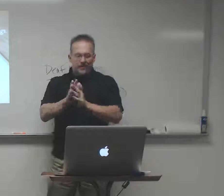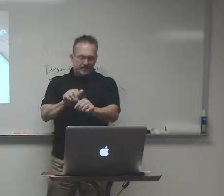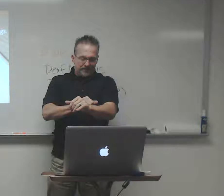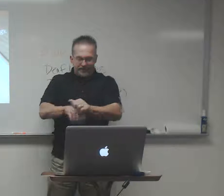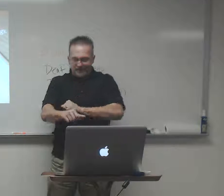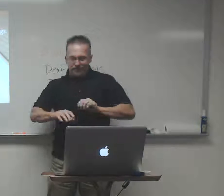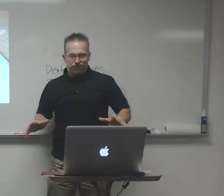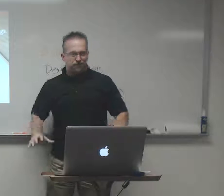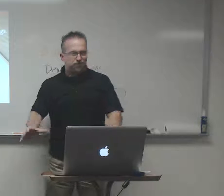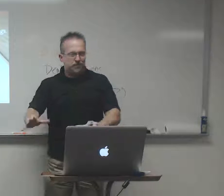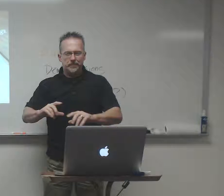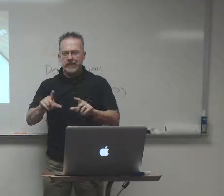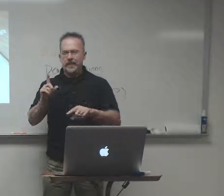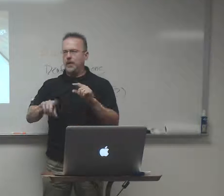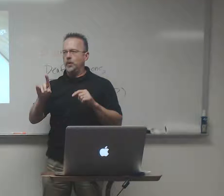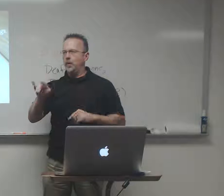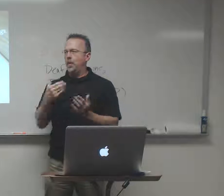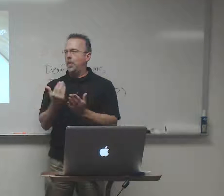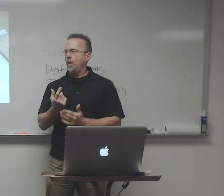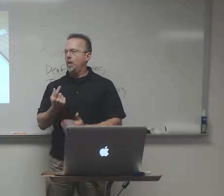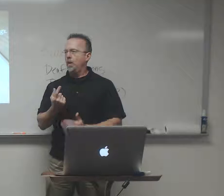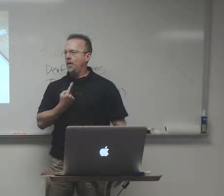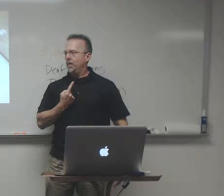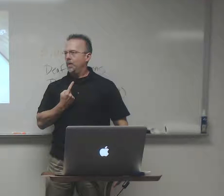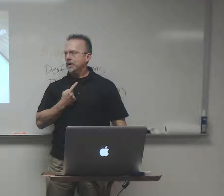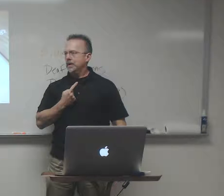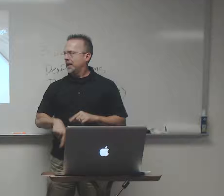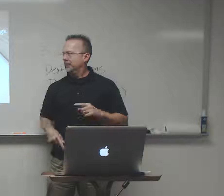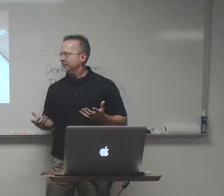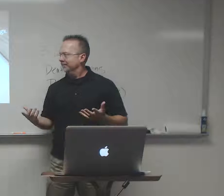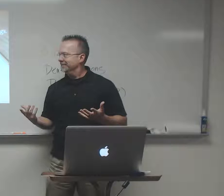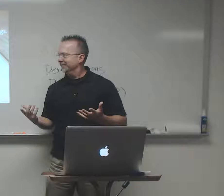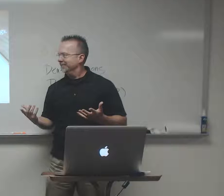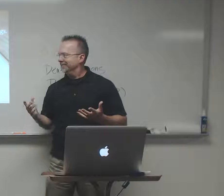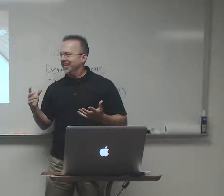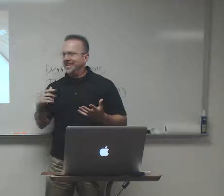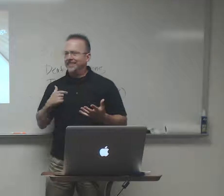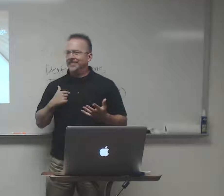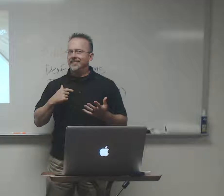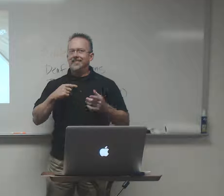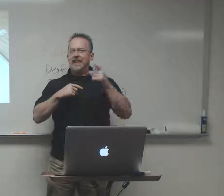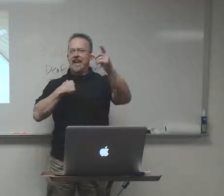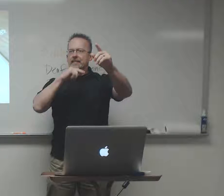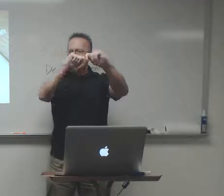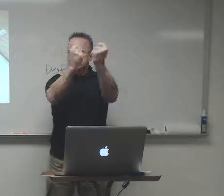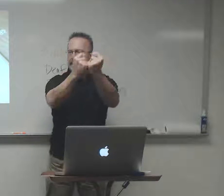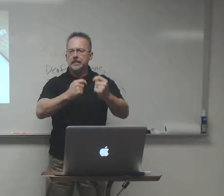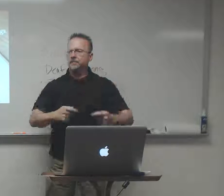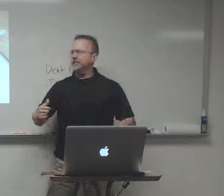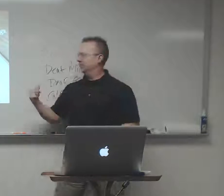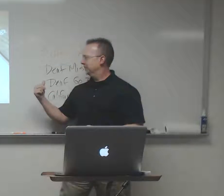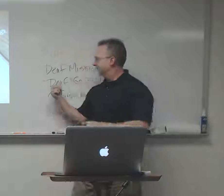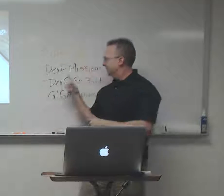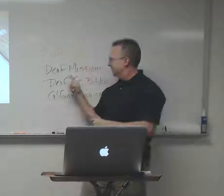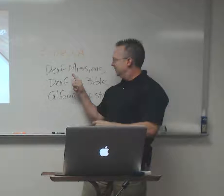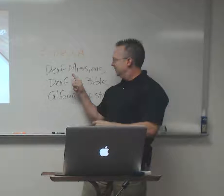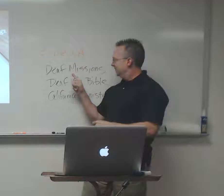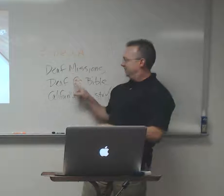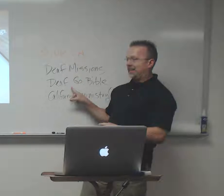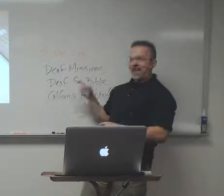so I was ready to roll up my sleeves and get to work, but I can't do it all by myself. I can't do everything by myself. I have to have a